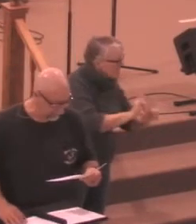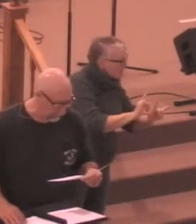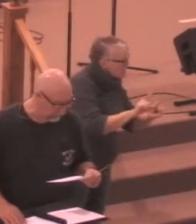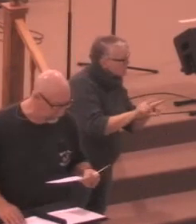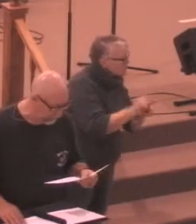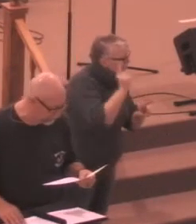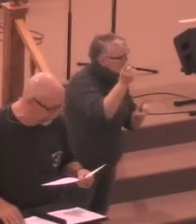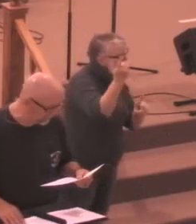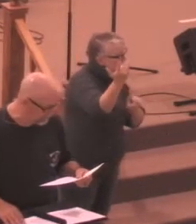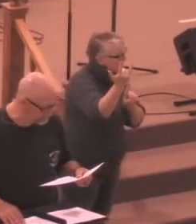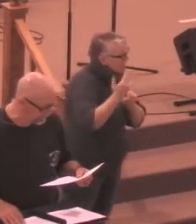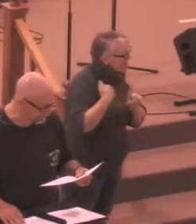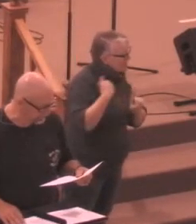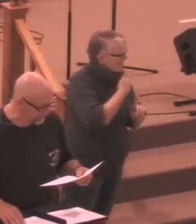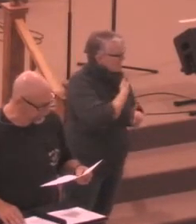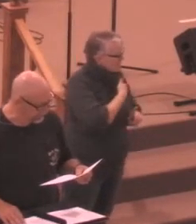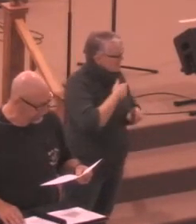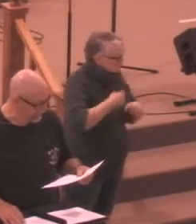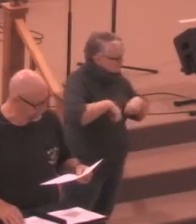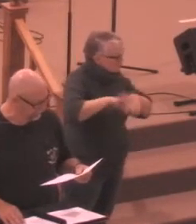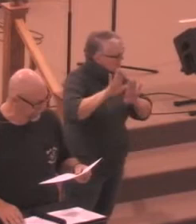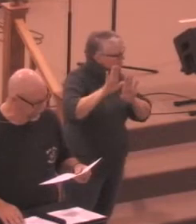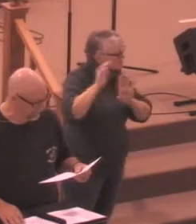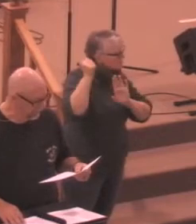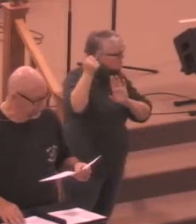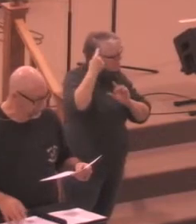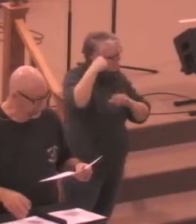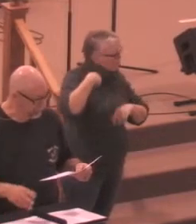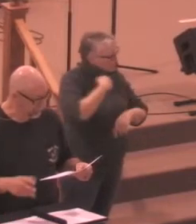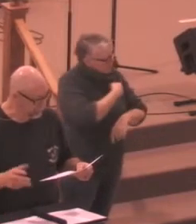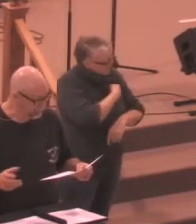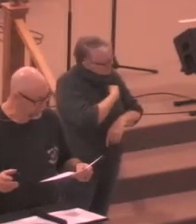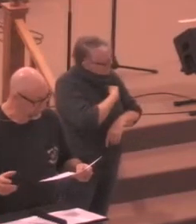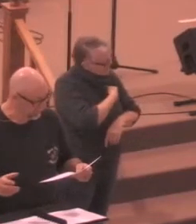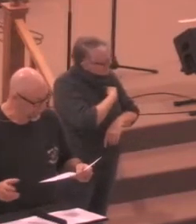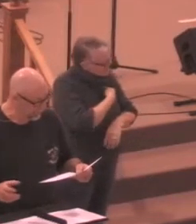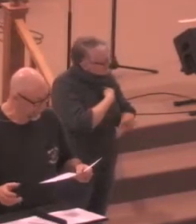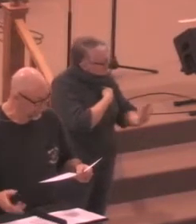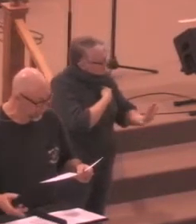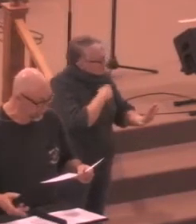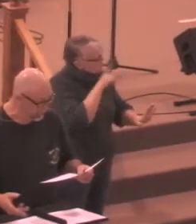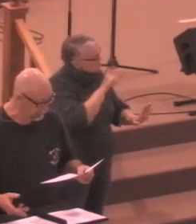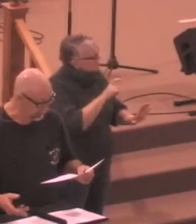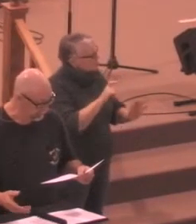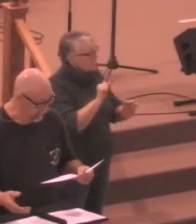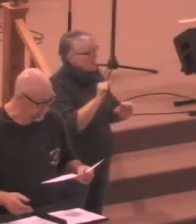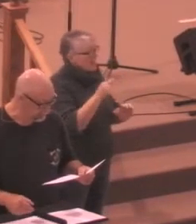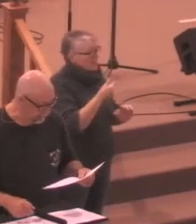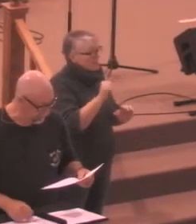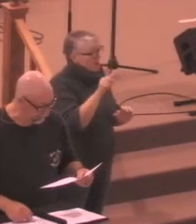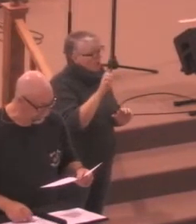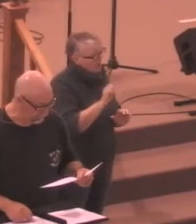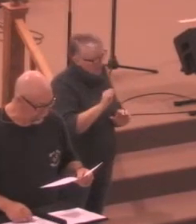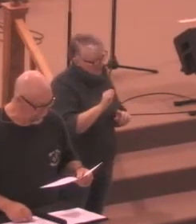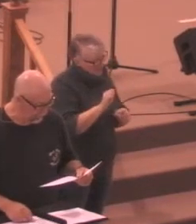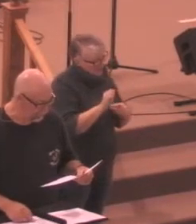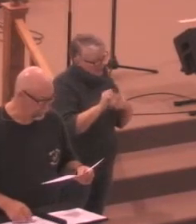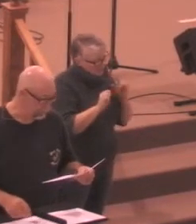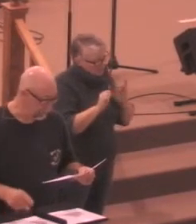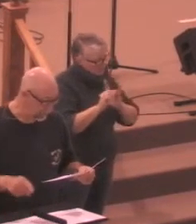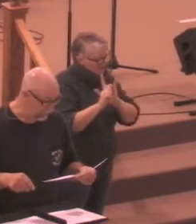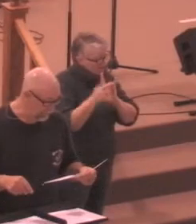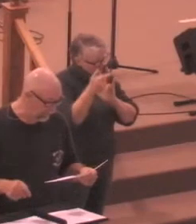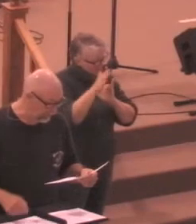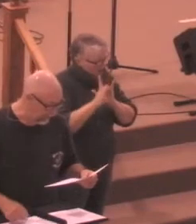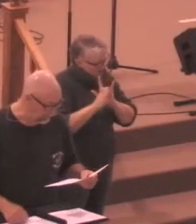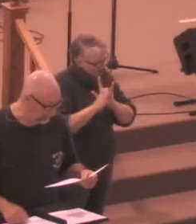as a fragrant offering and sacrifice to God." So we're supposed to agape God in Matthew 22. We're supposed